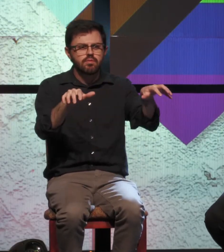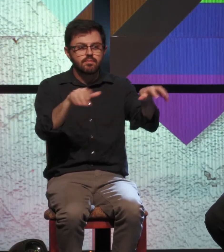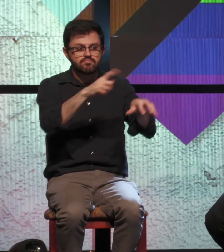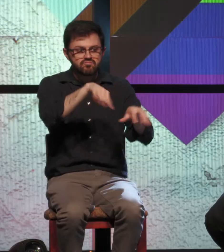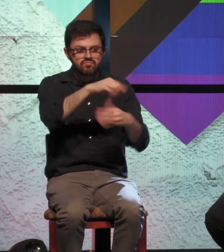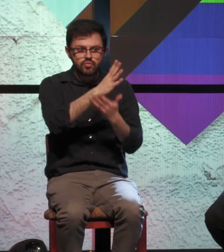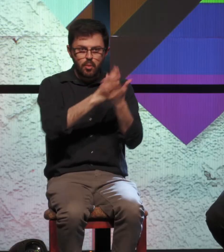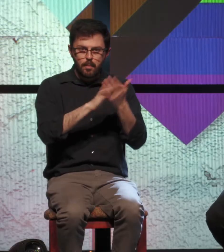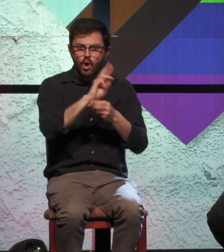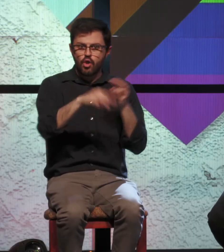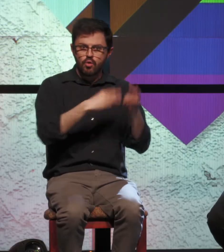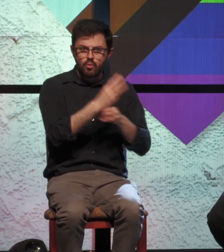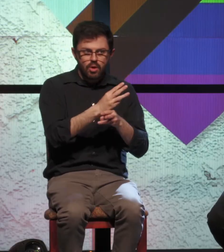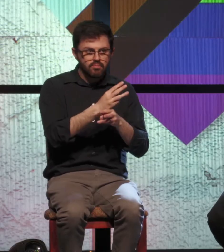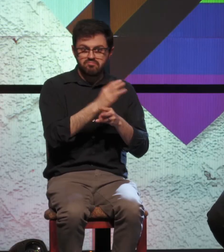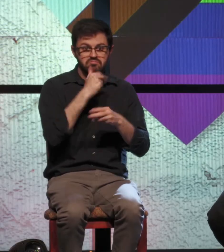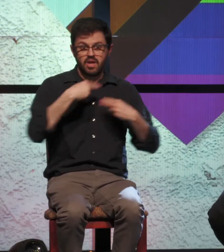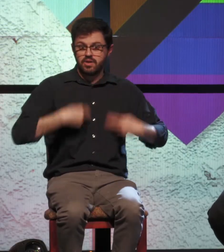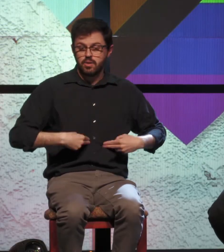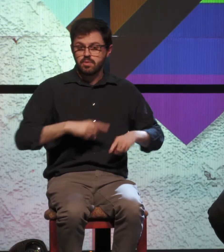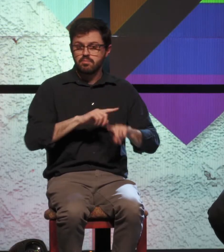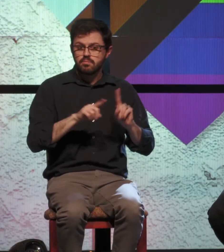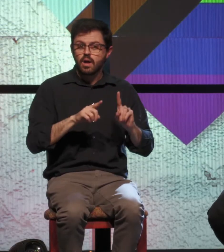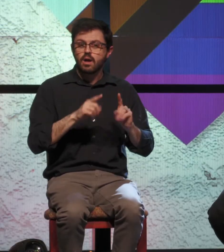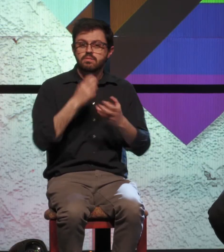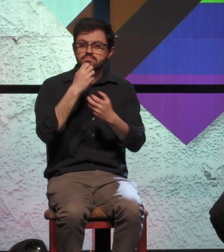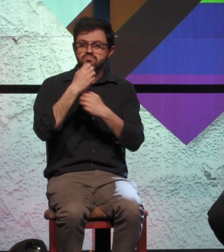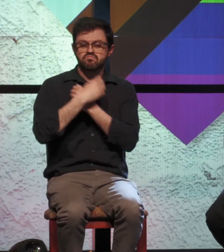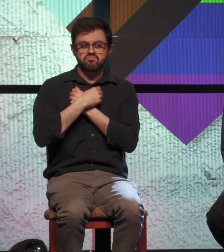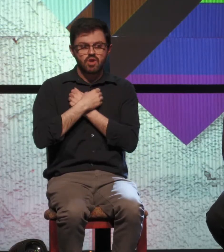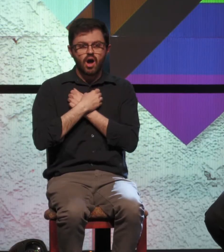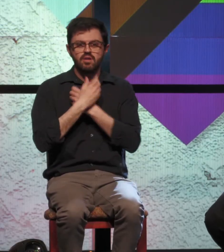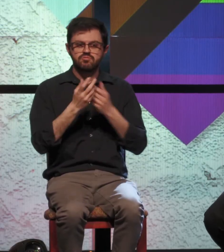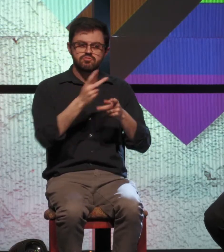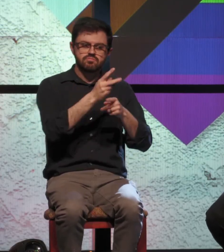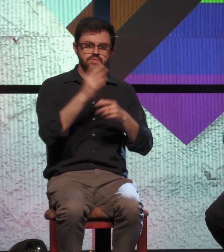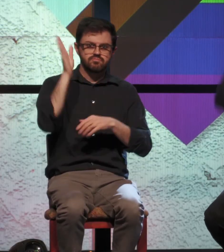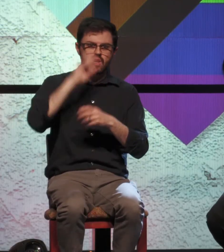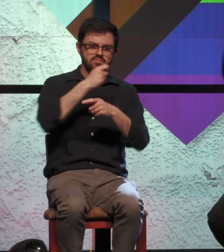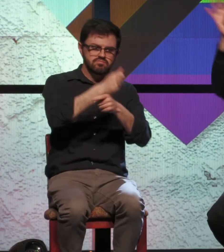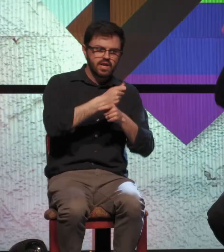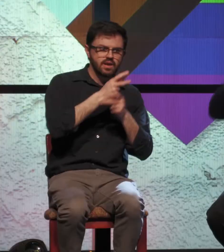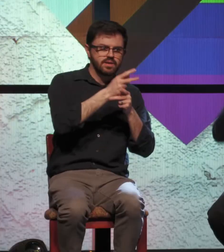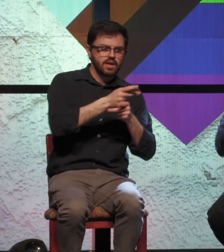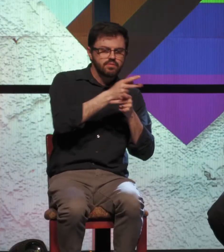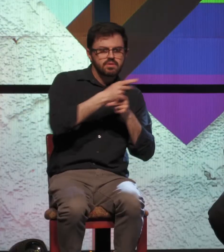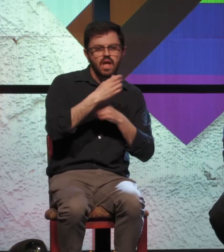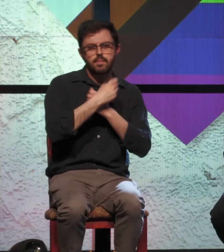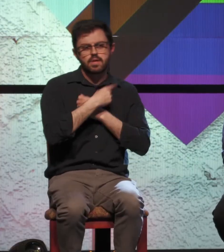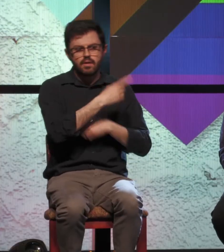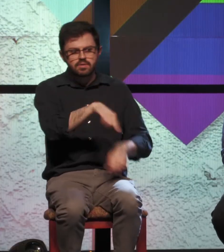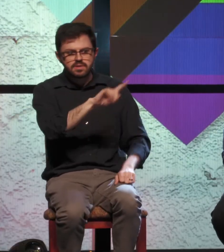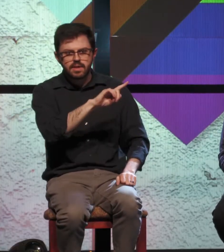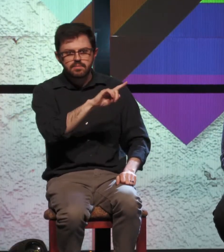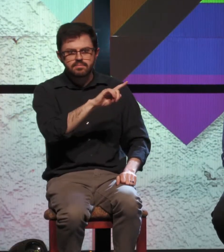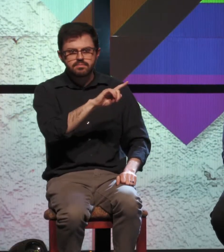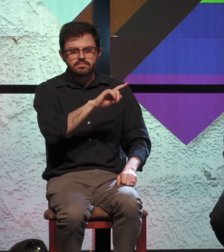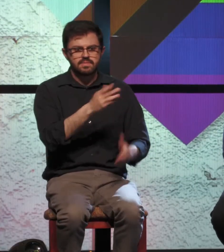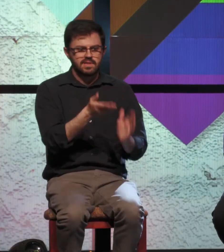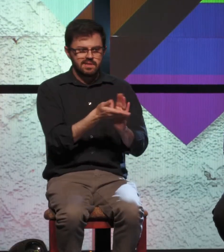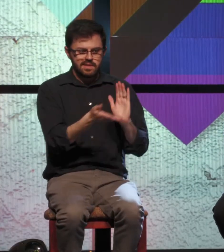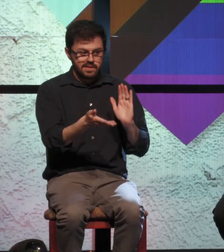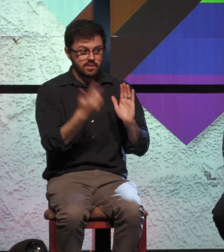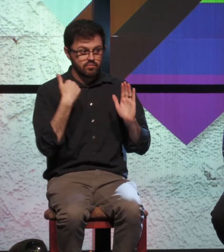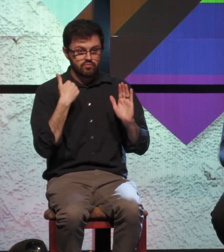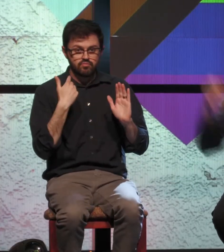how much God loves them and cares for them, right? Even the things that we can see but we can't necessarily communicate